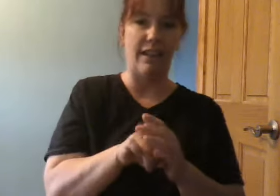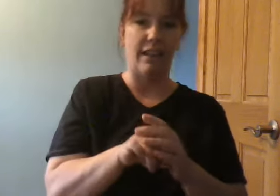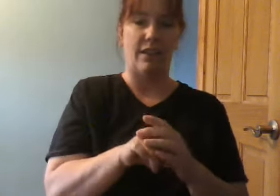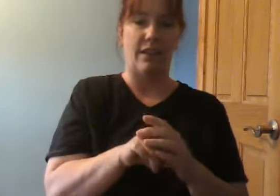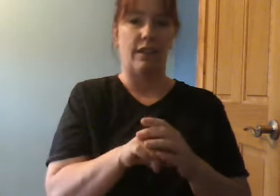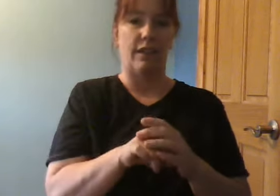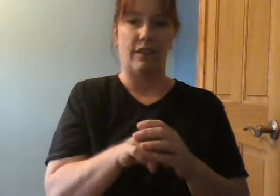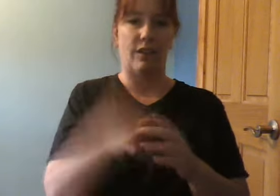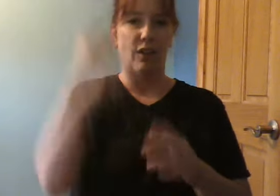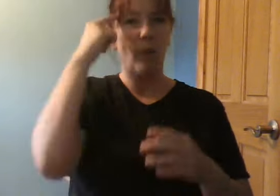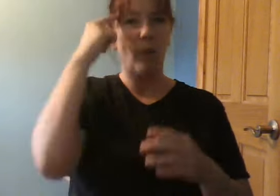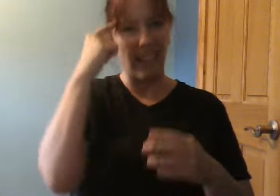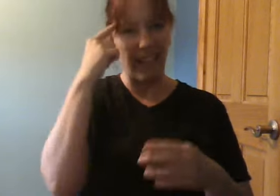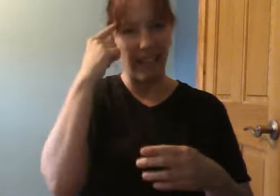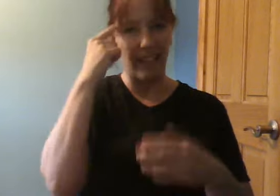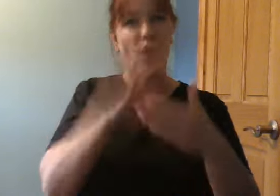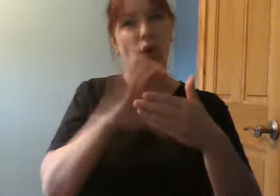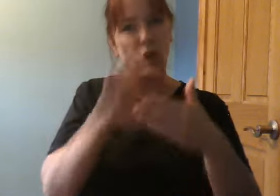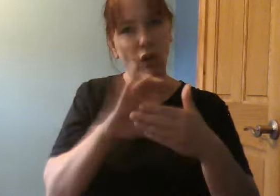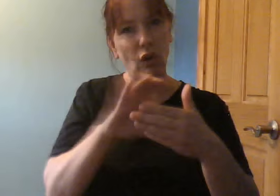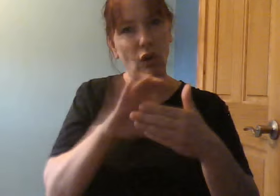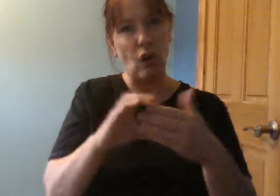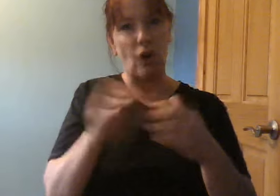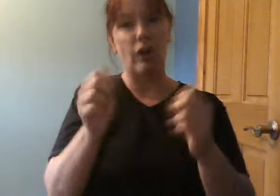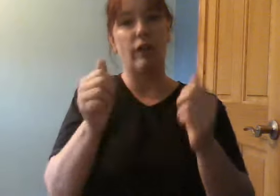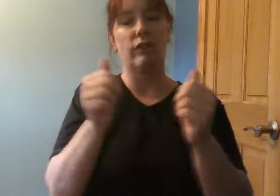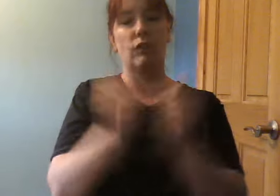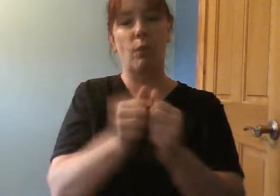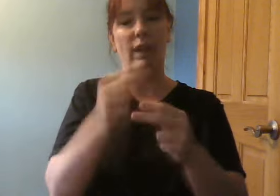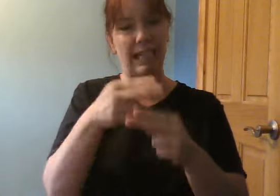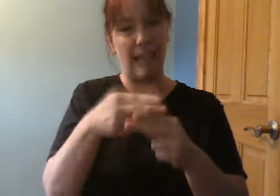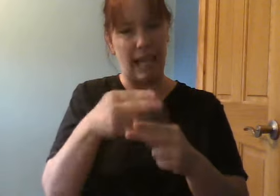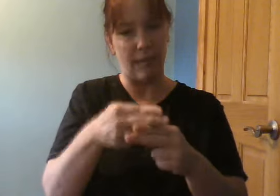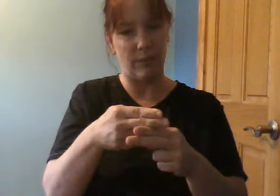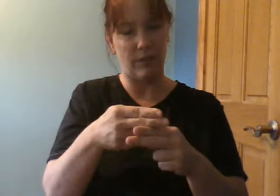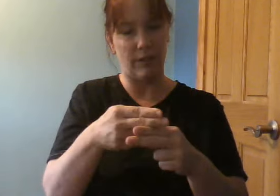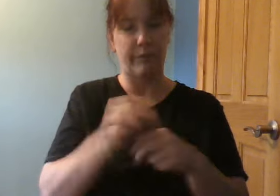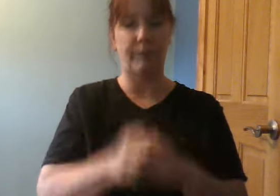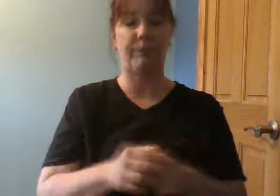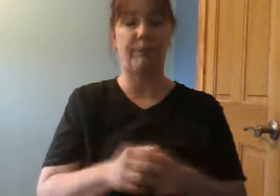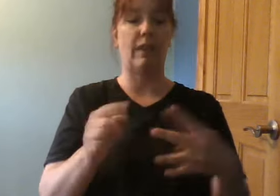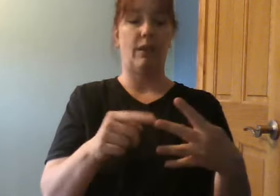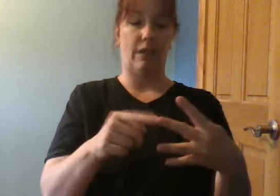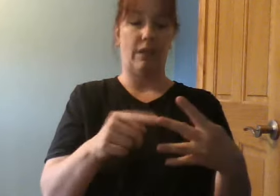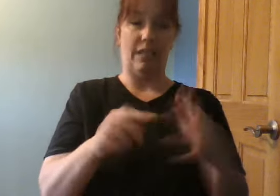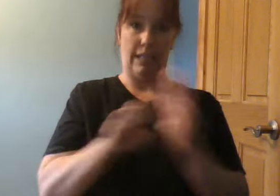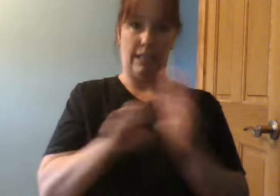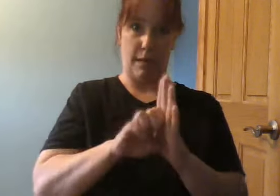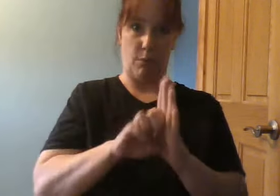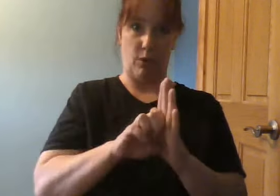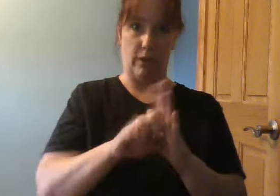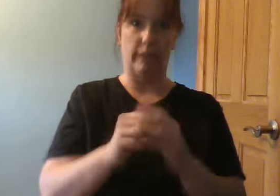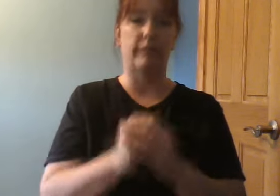on, and that's very subversive in the modern world. So the second example I thought I'd use is chat